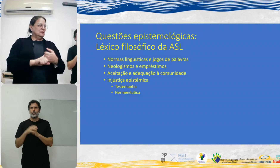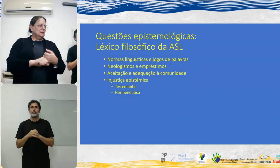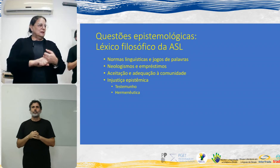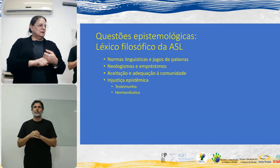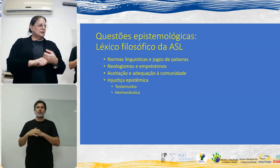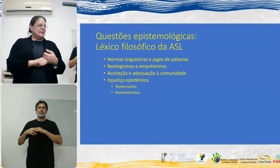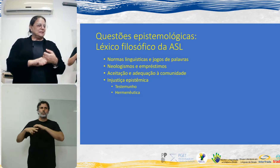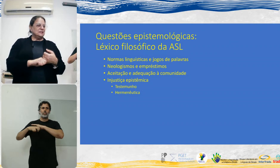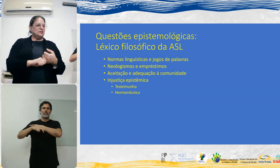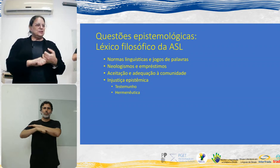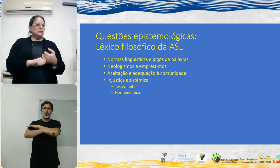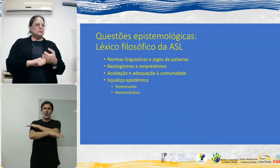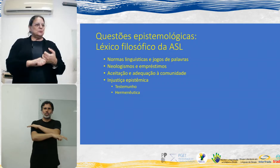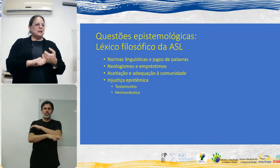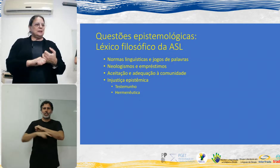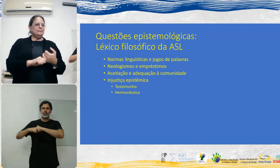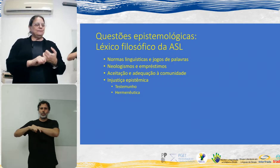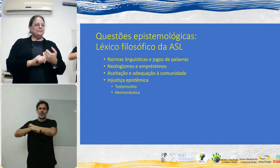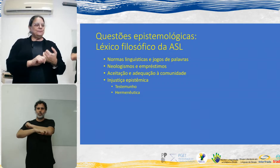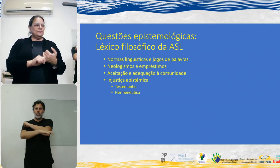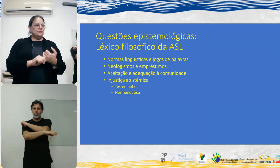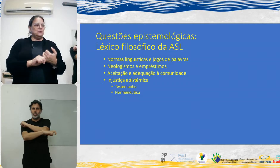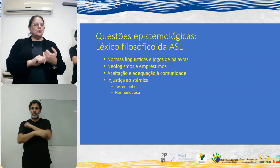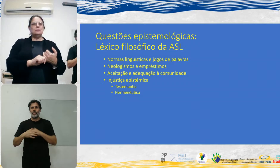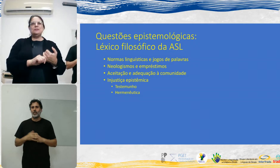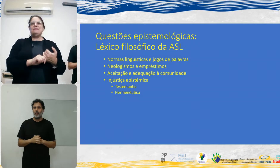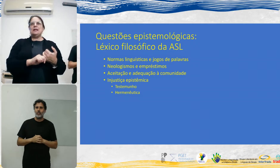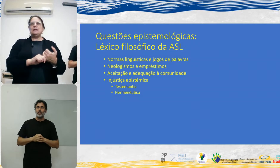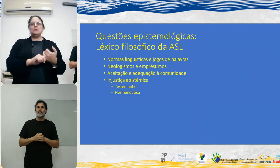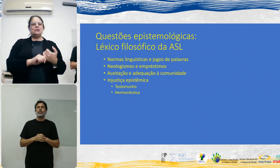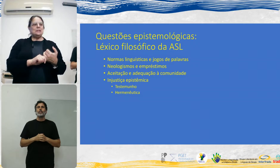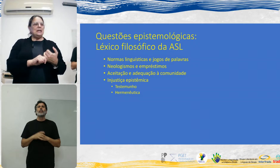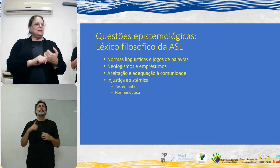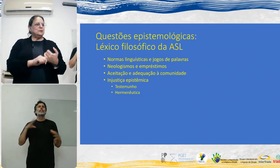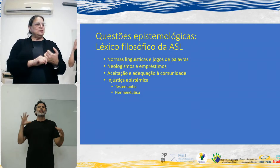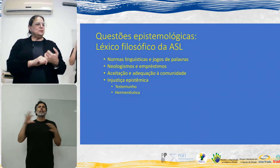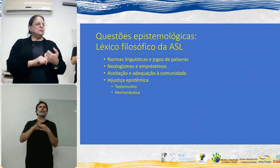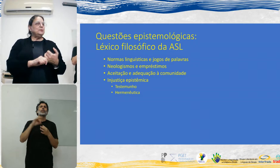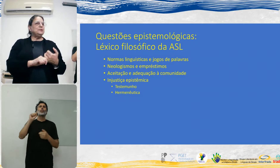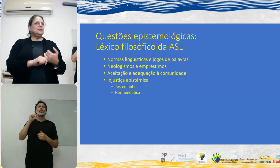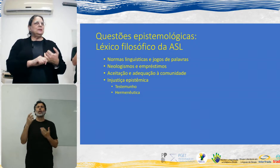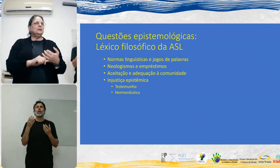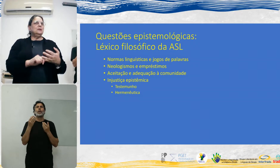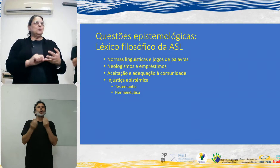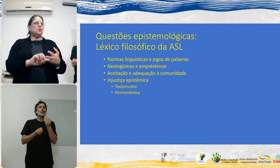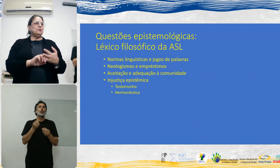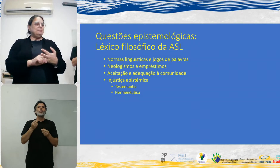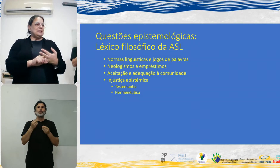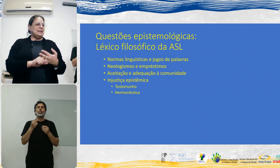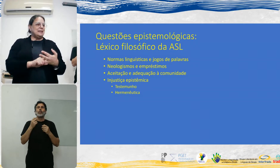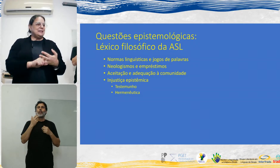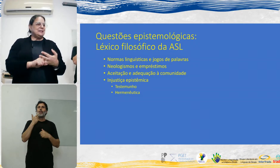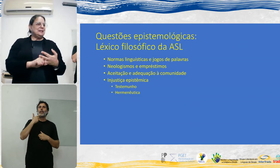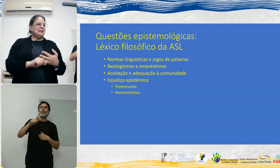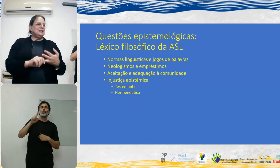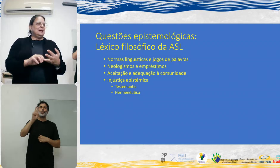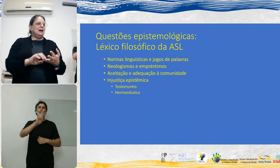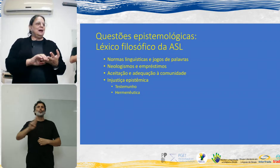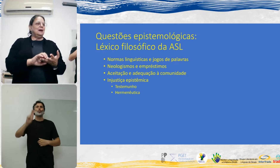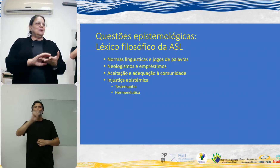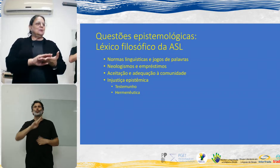be connected to norms of language and language use, wordplay.